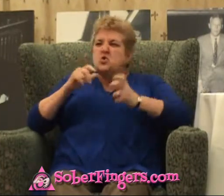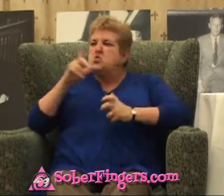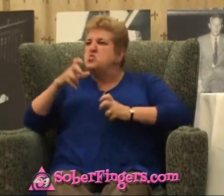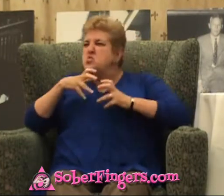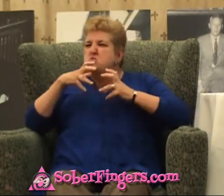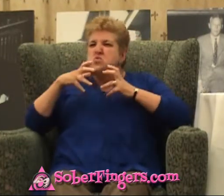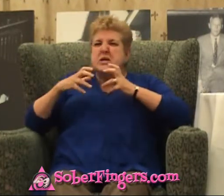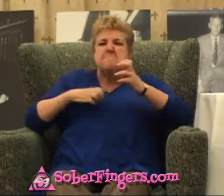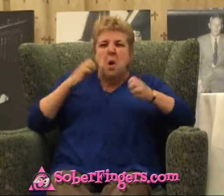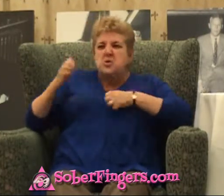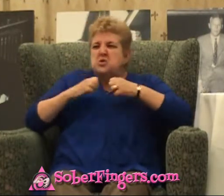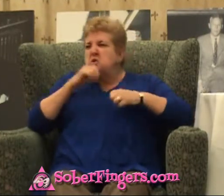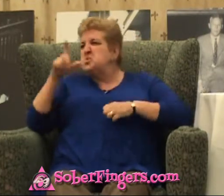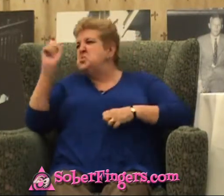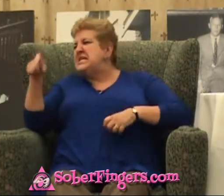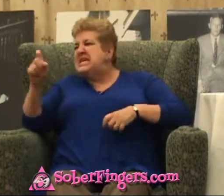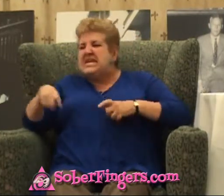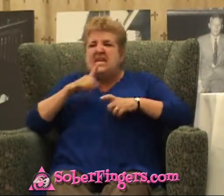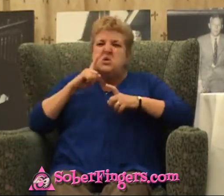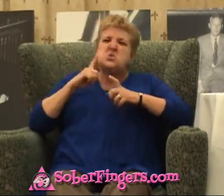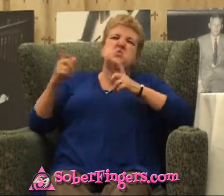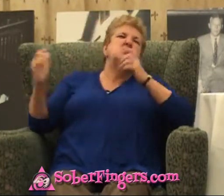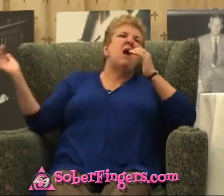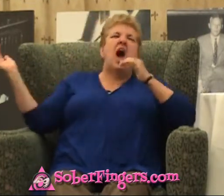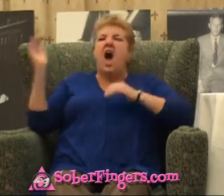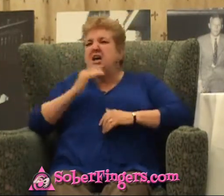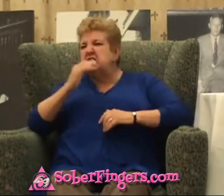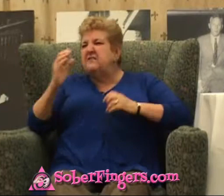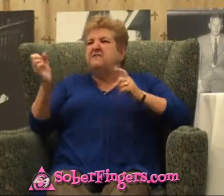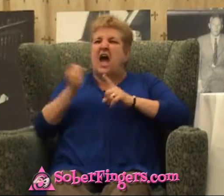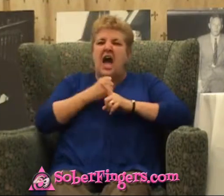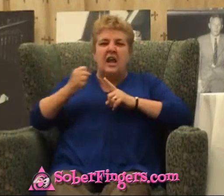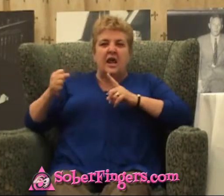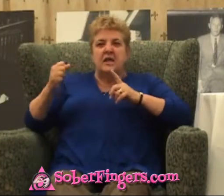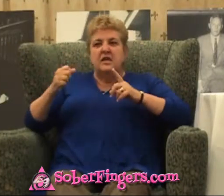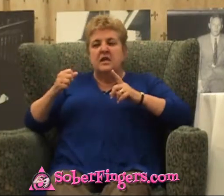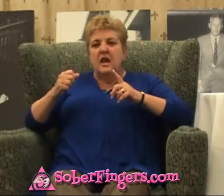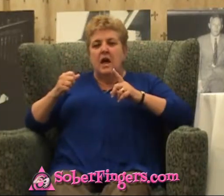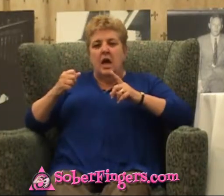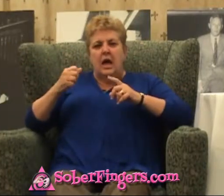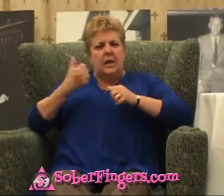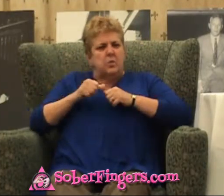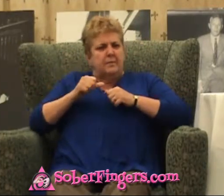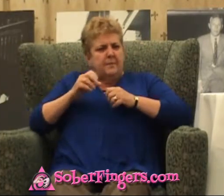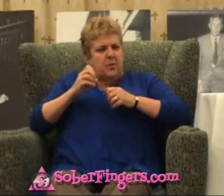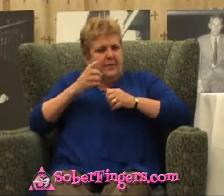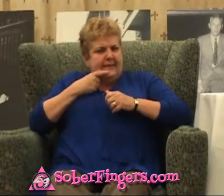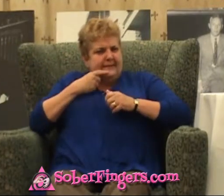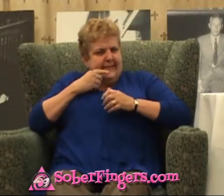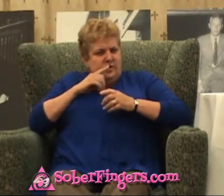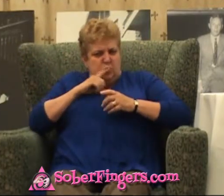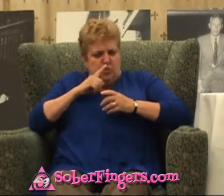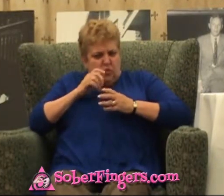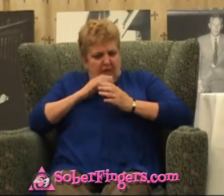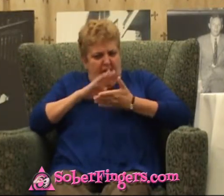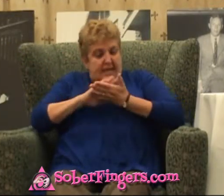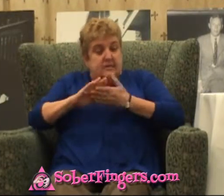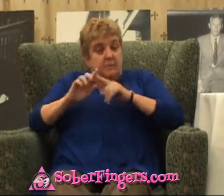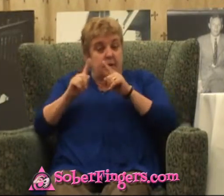emotional, you're too angry, you're too violent. I don't remember them saying you're too nice, but somebody may have said it. But